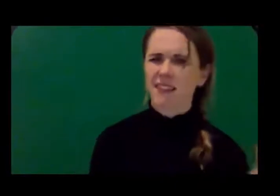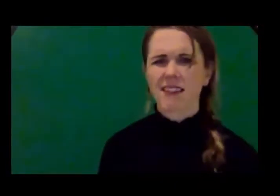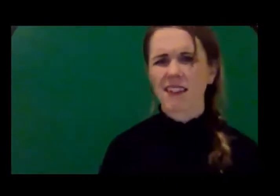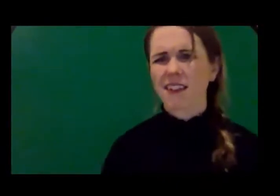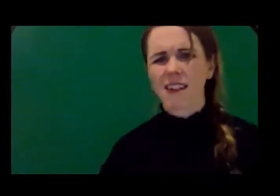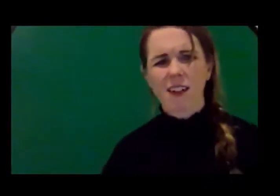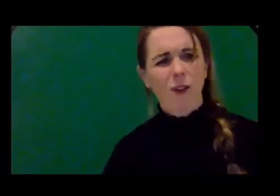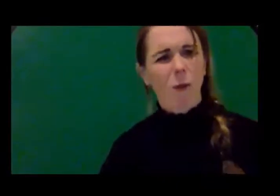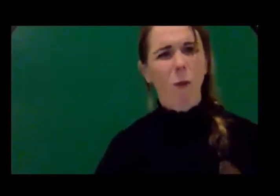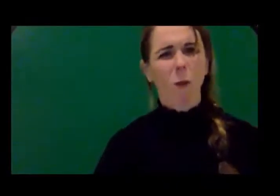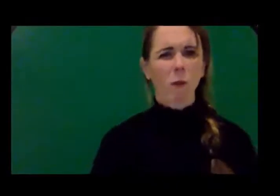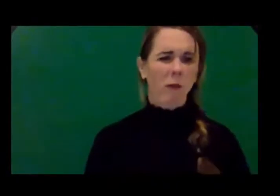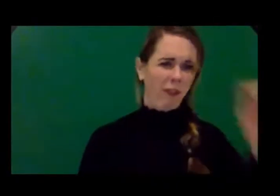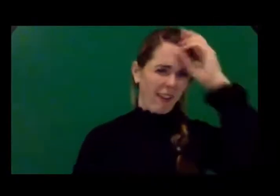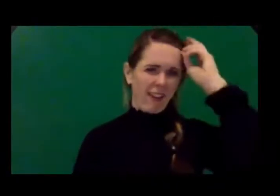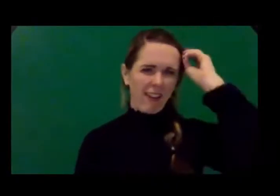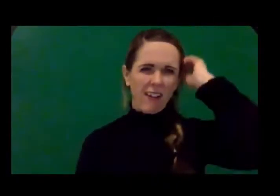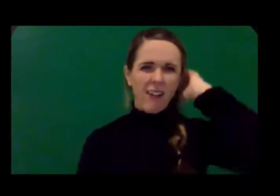Really?